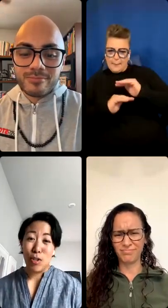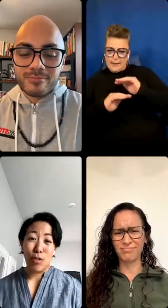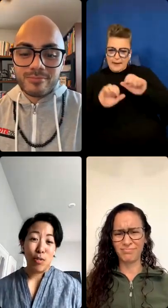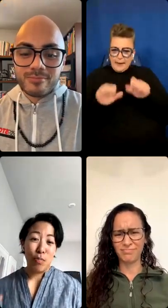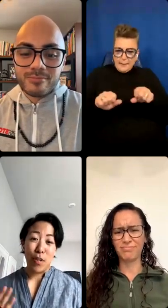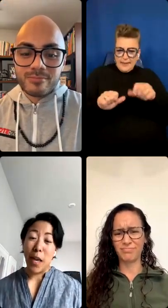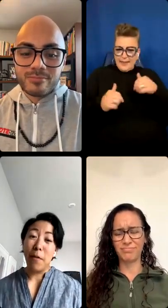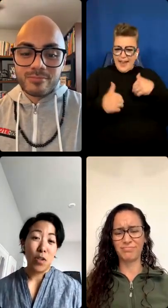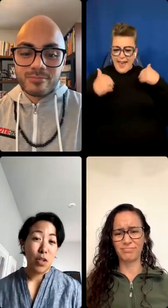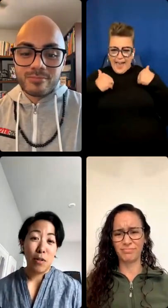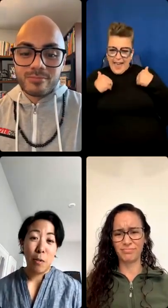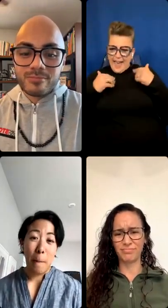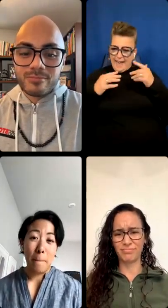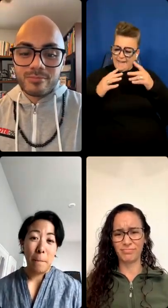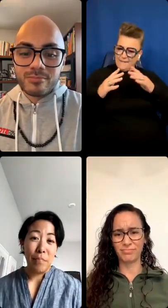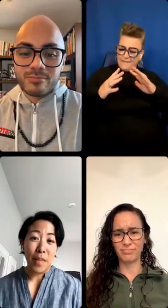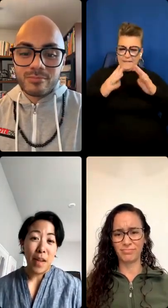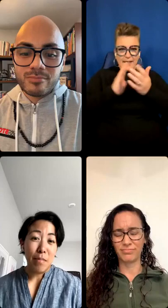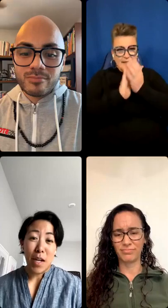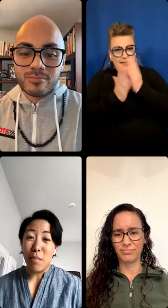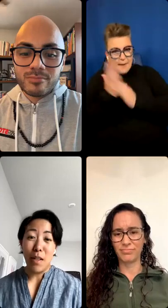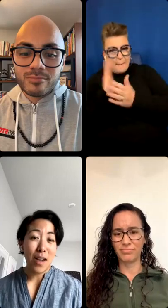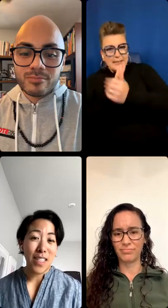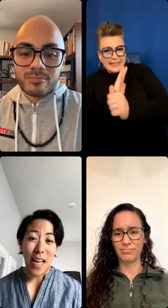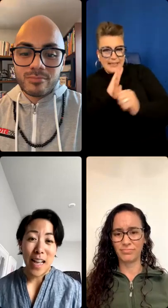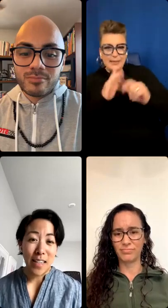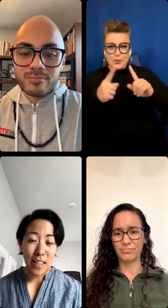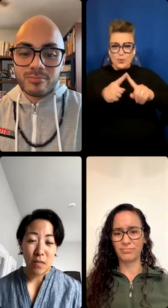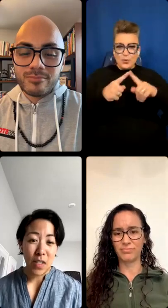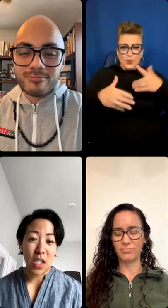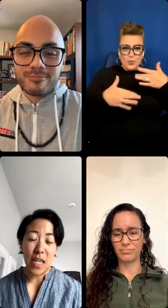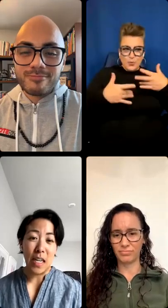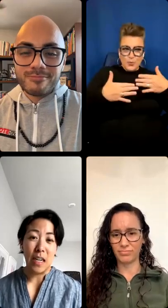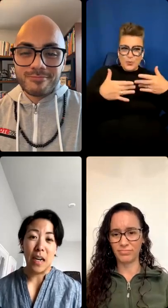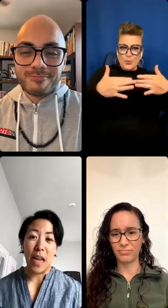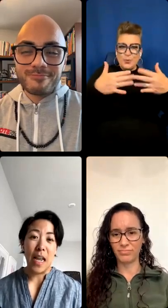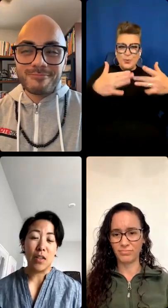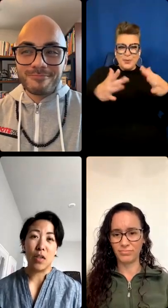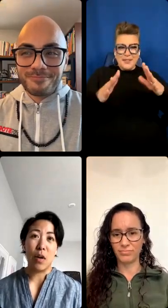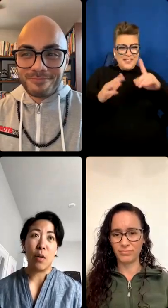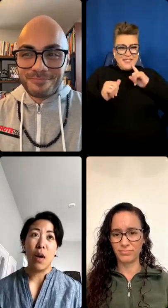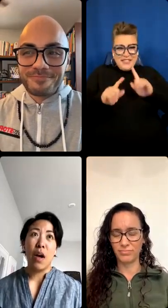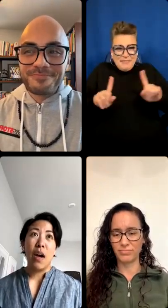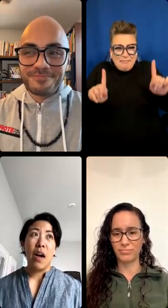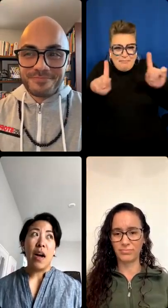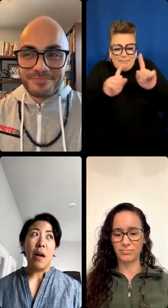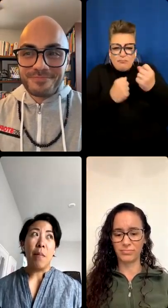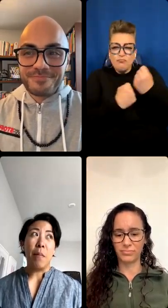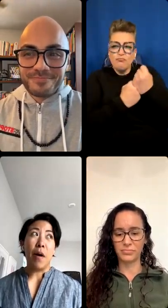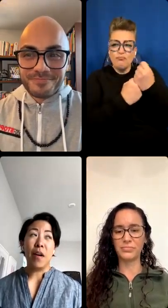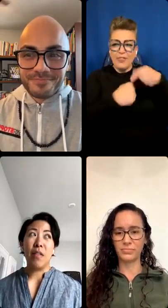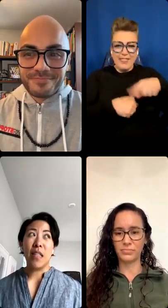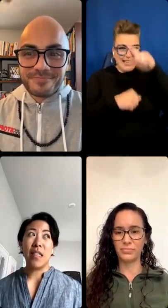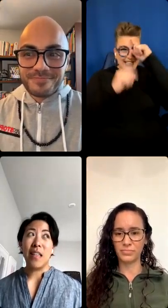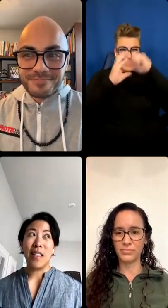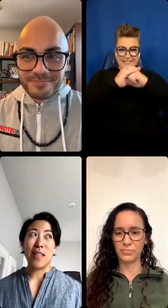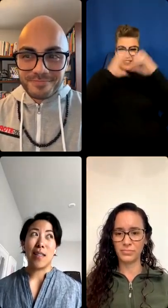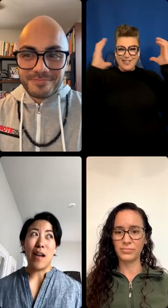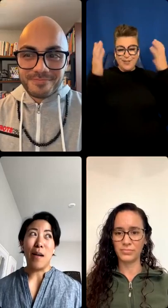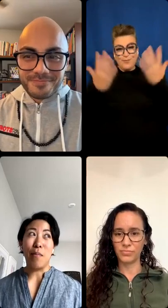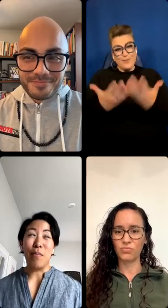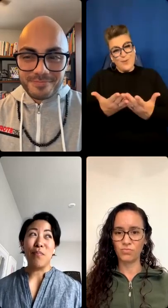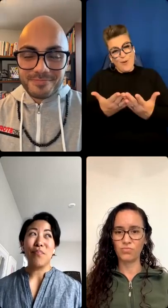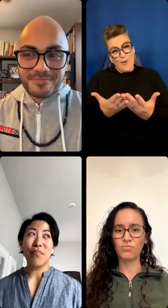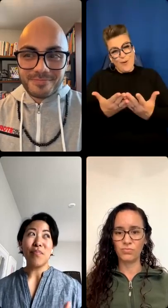abilities to be able to come alongside this vision? And so part of this